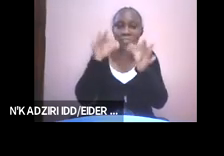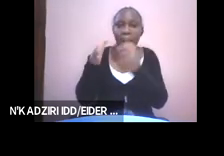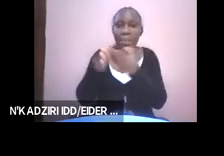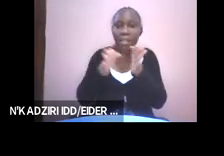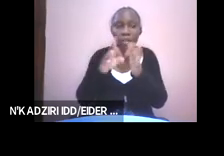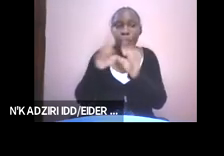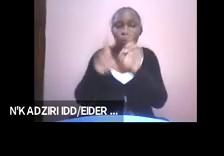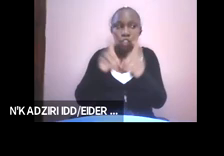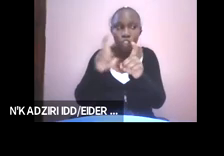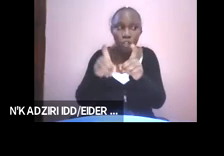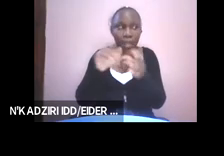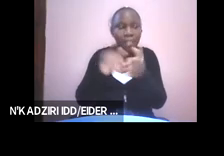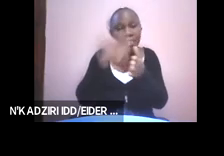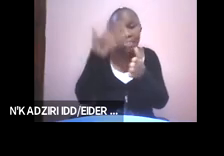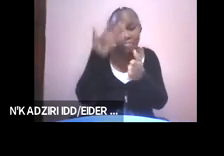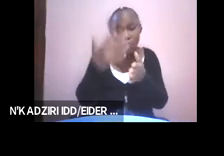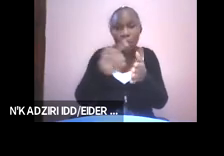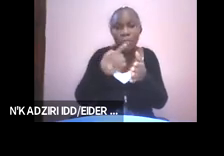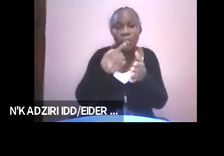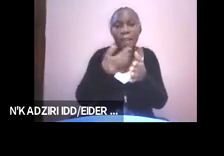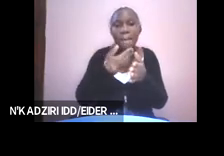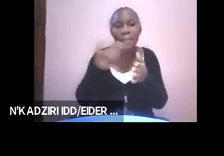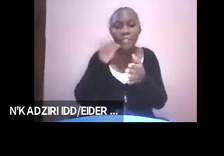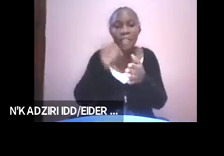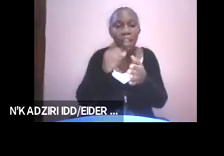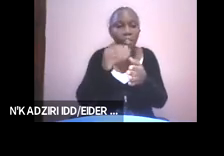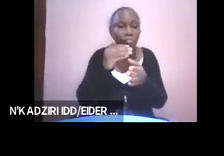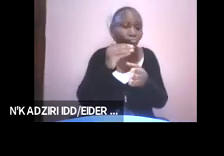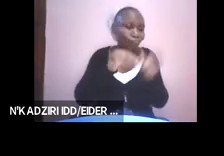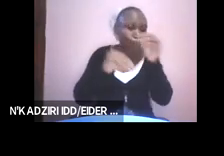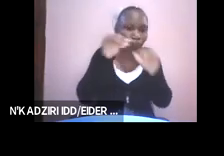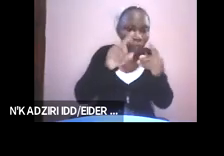readapted some of these questions. It would be addressing some of the